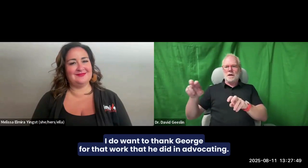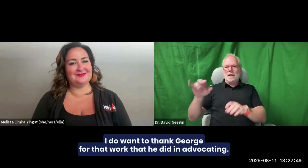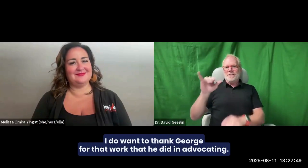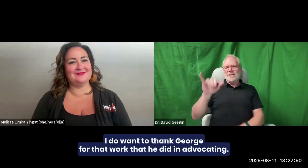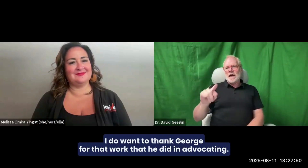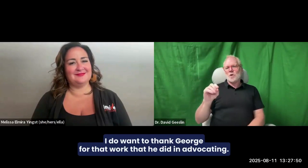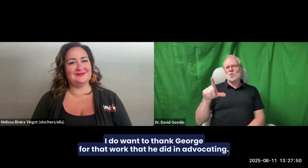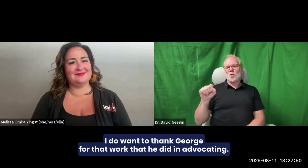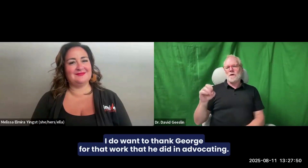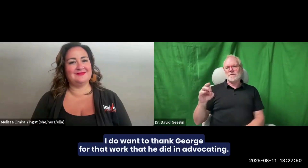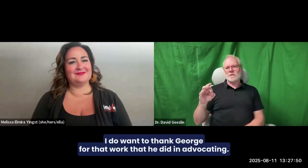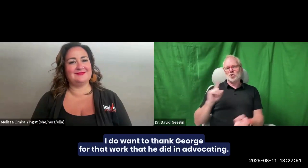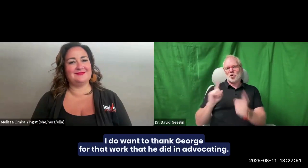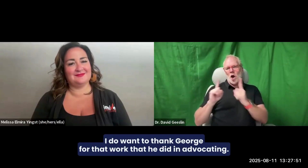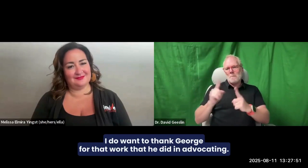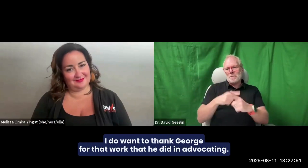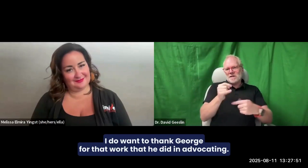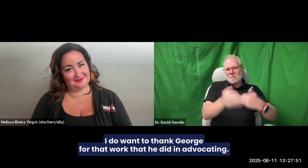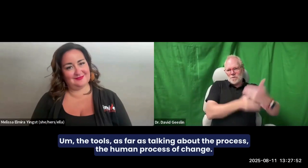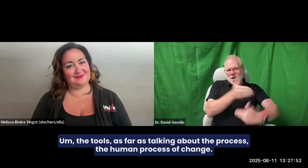advocating.